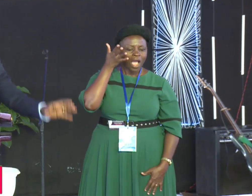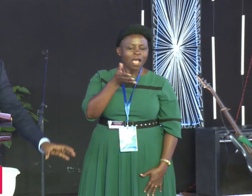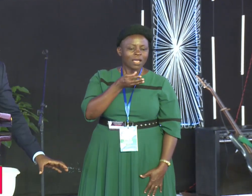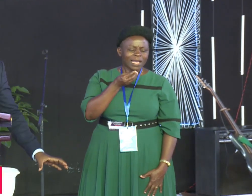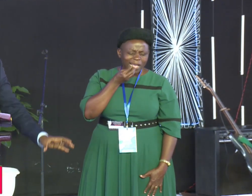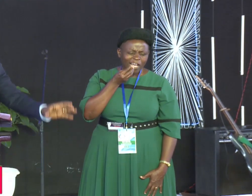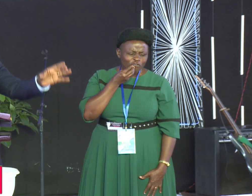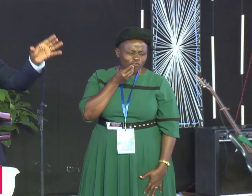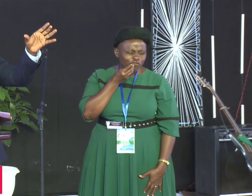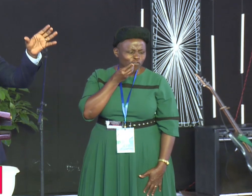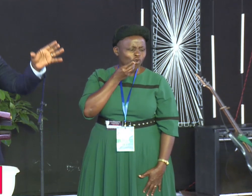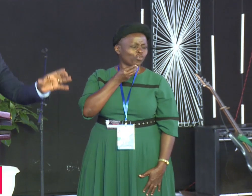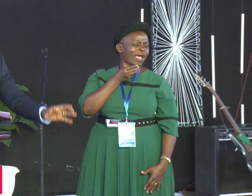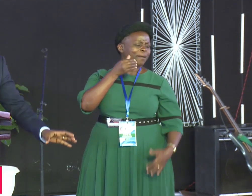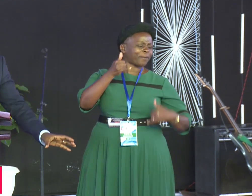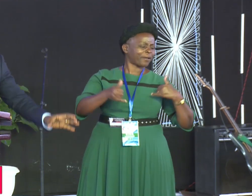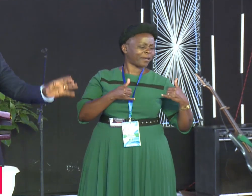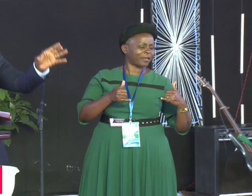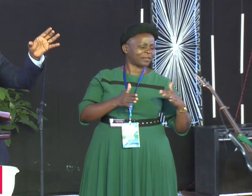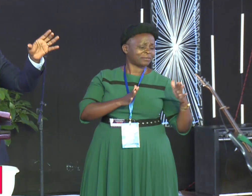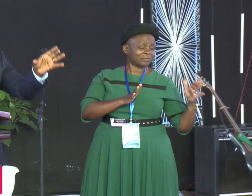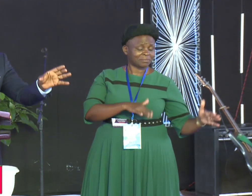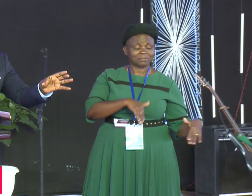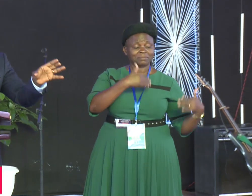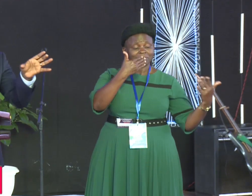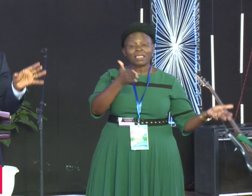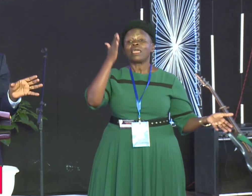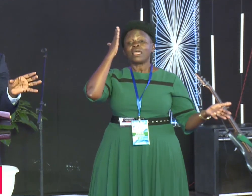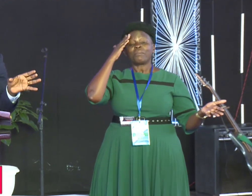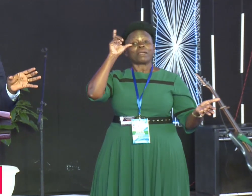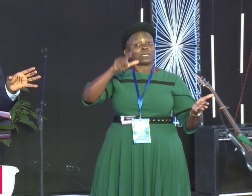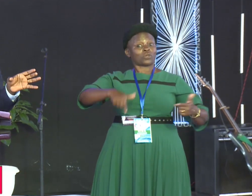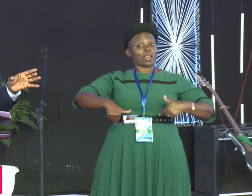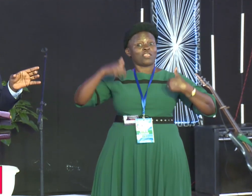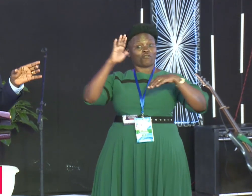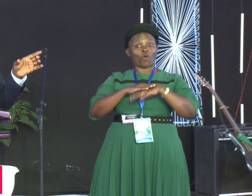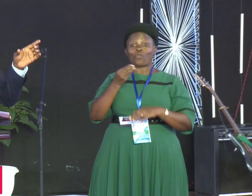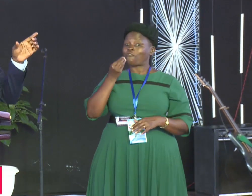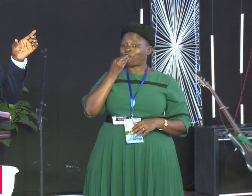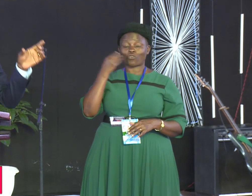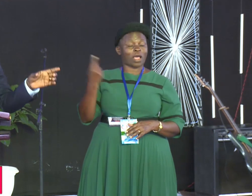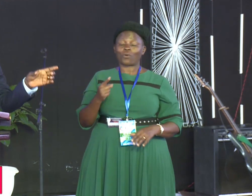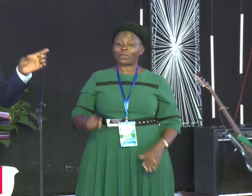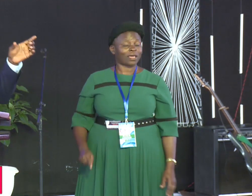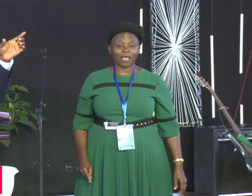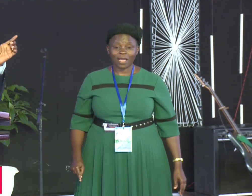As feasting and food is being served, she knew that man does not live by bread alone.